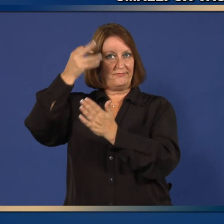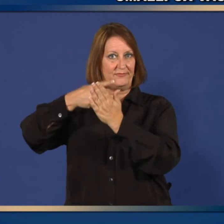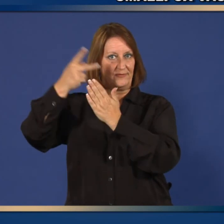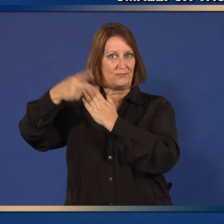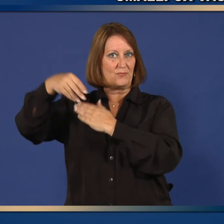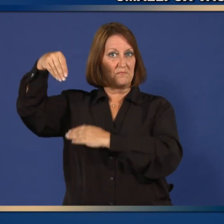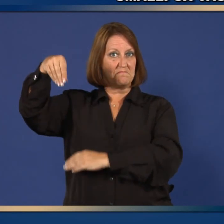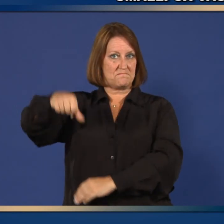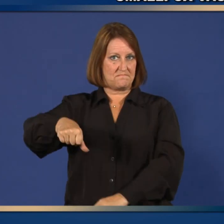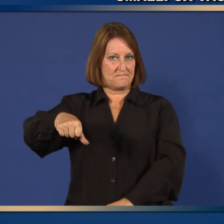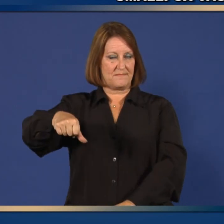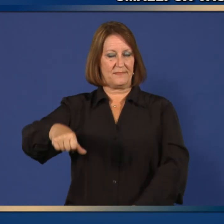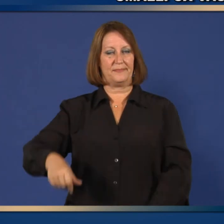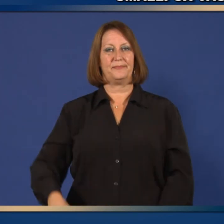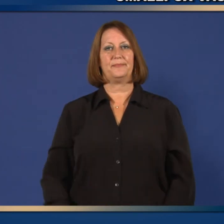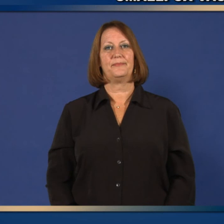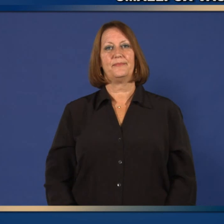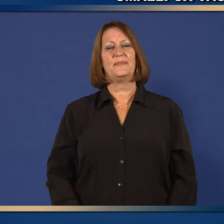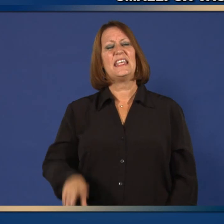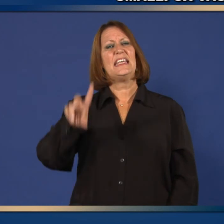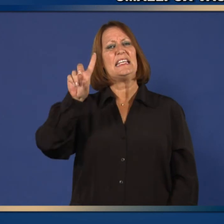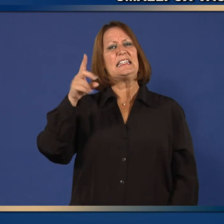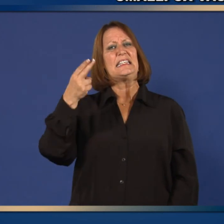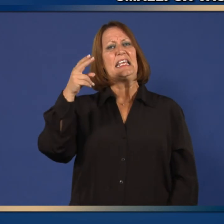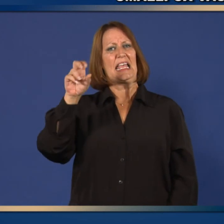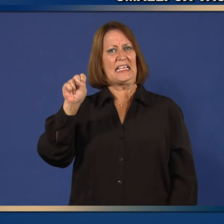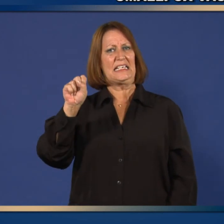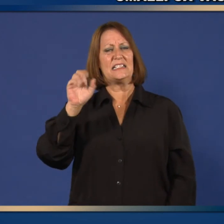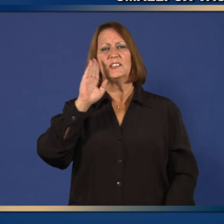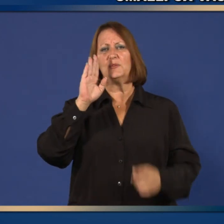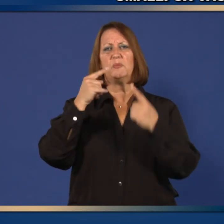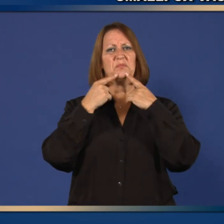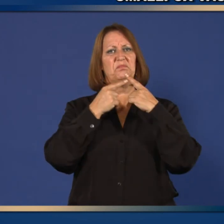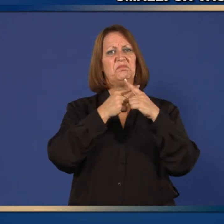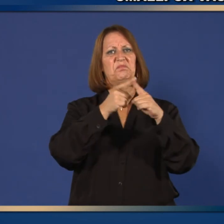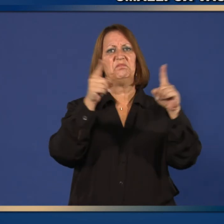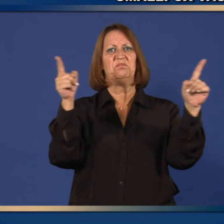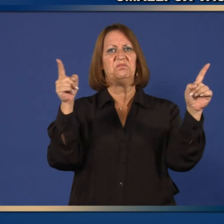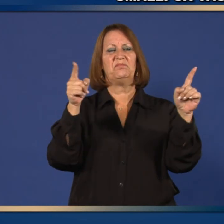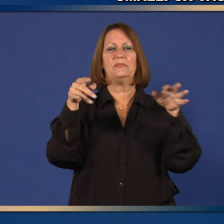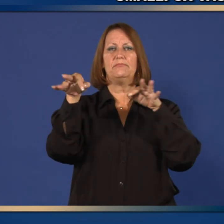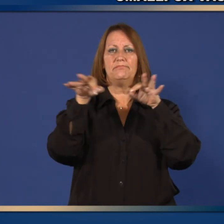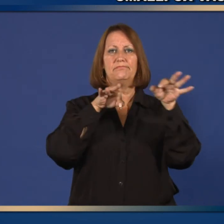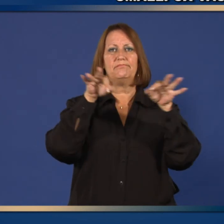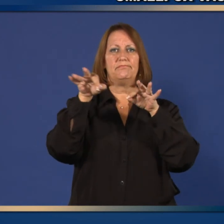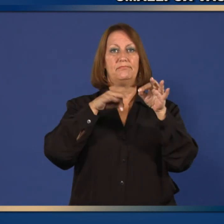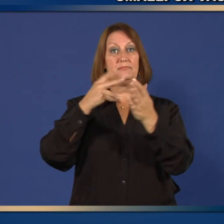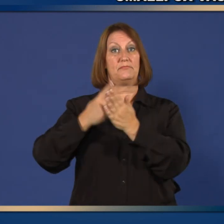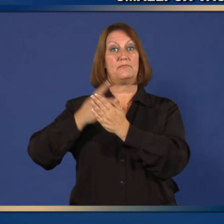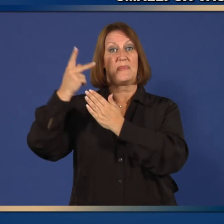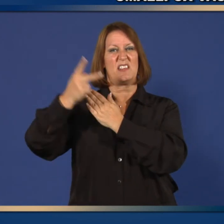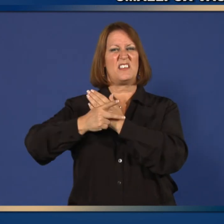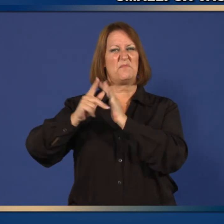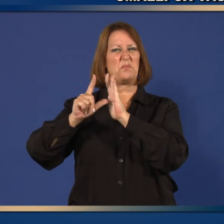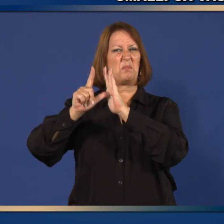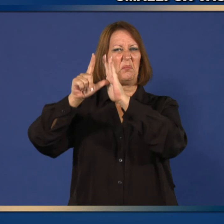The Department of Health and Human Services will make more information about this program available